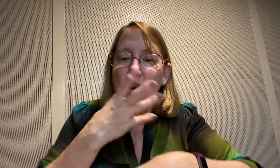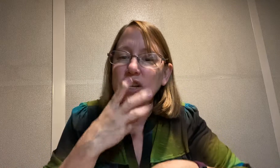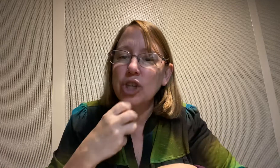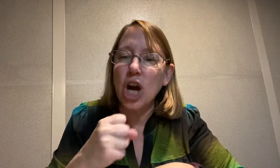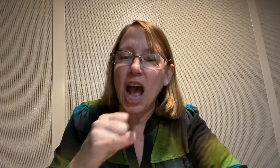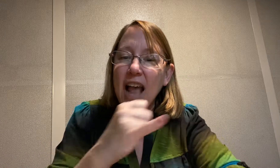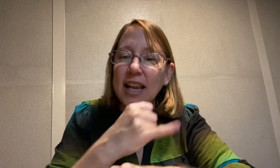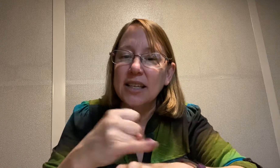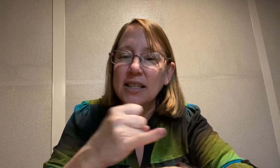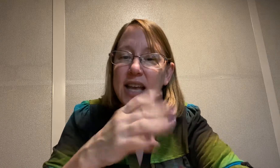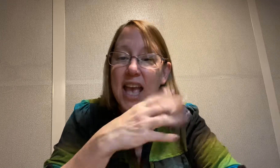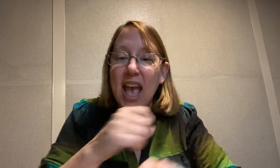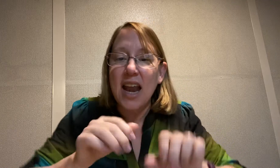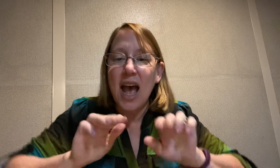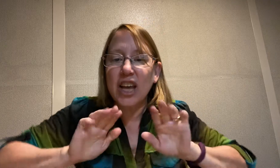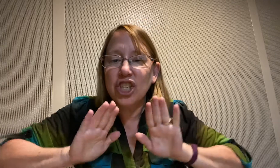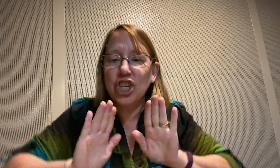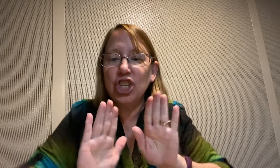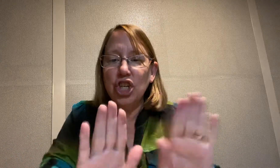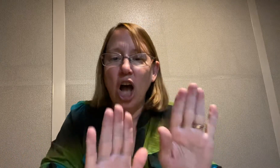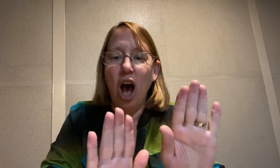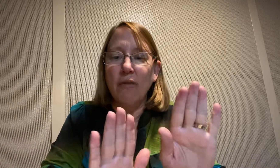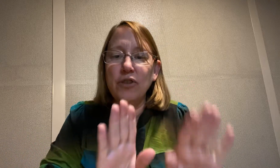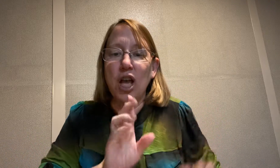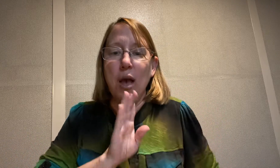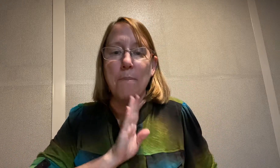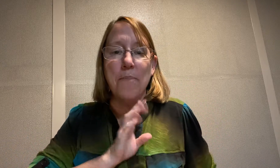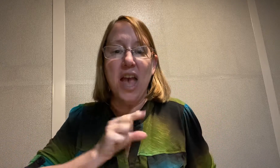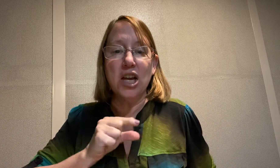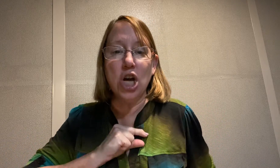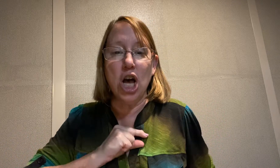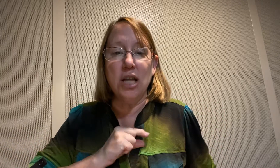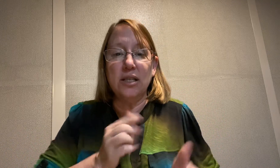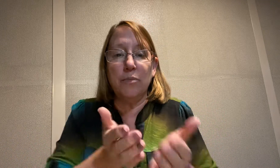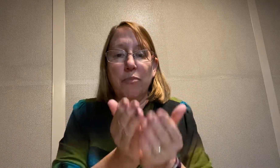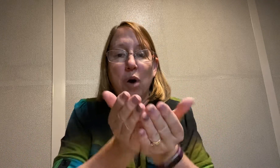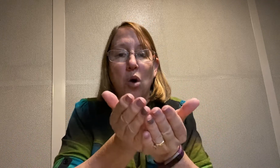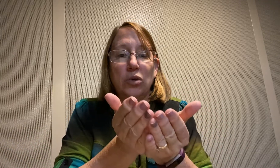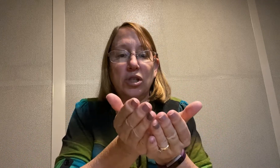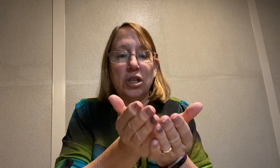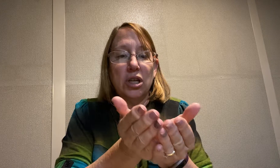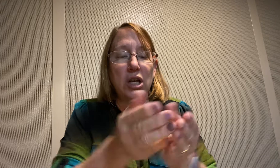Treasure Island, and I shoved Ben Gunn's boat